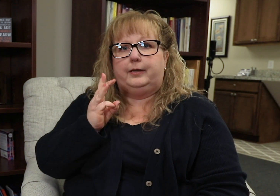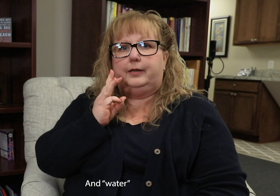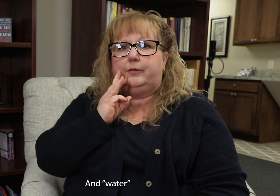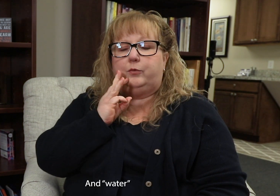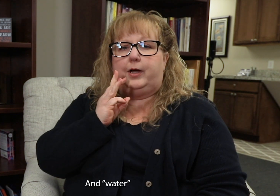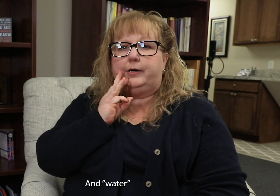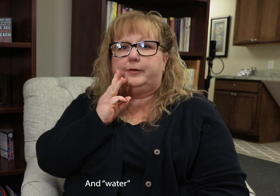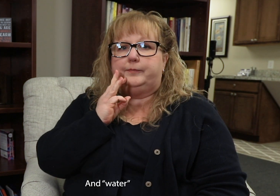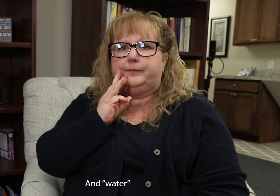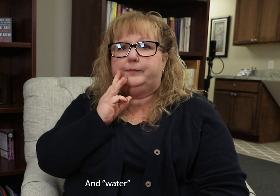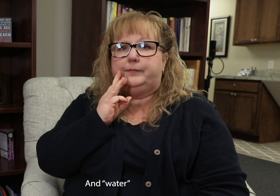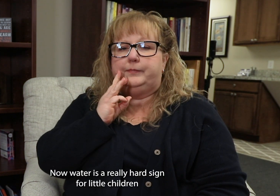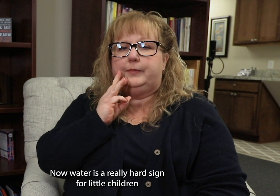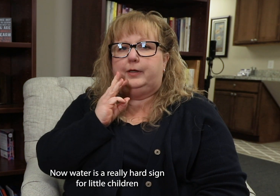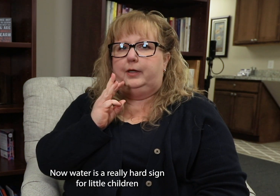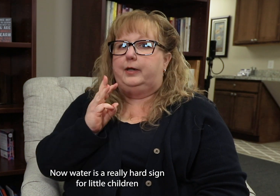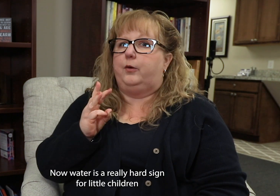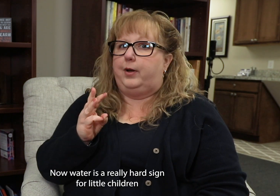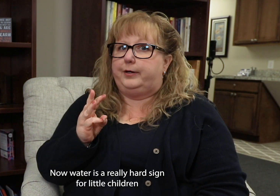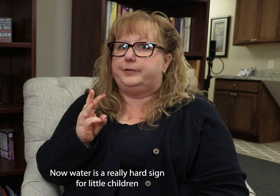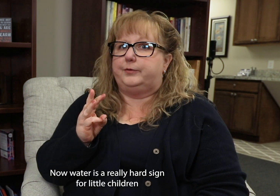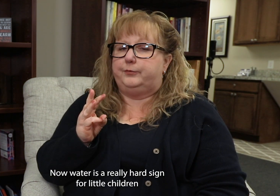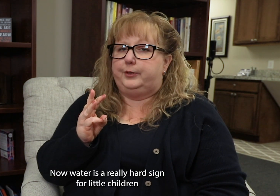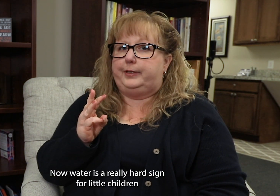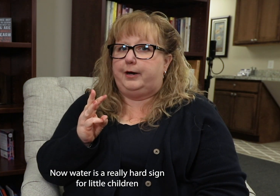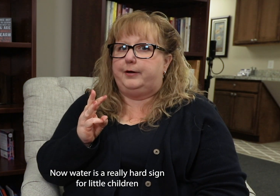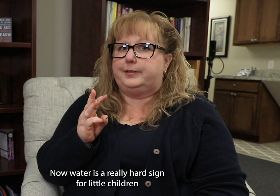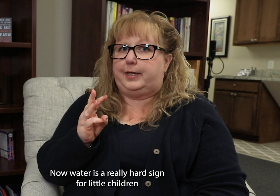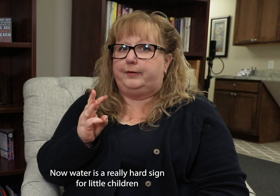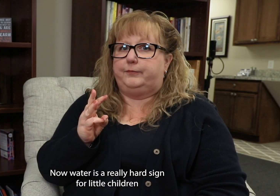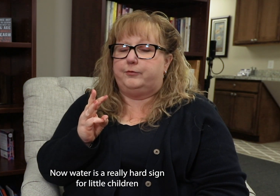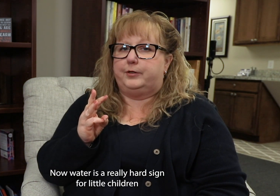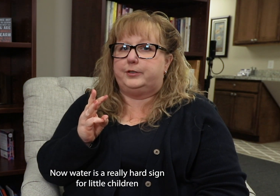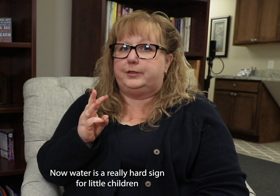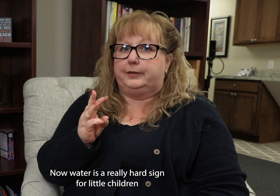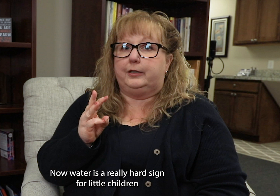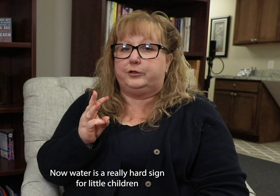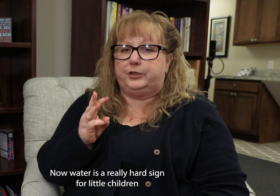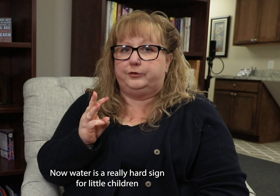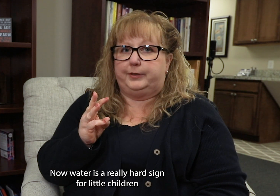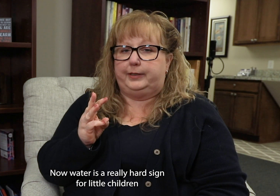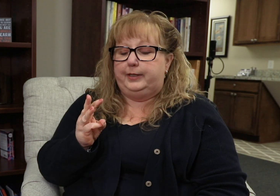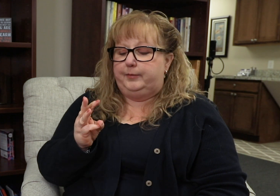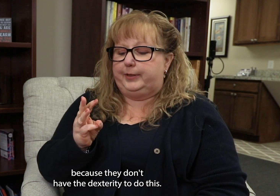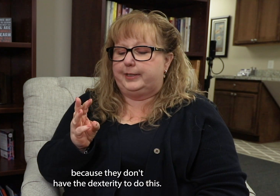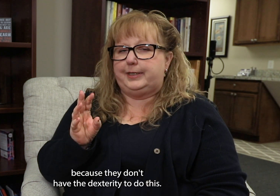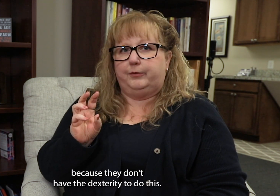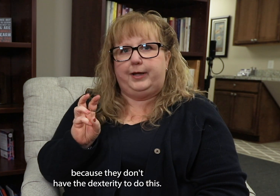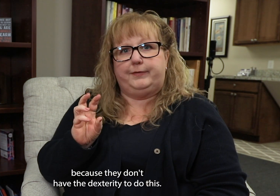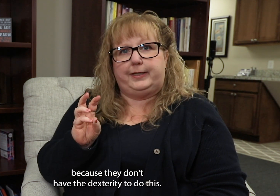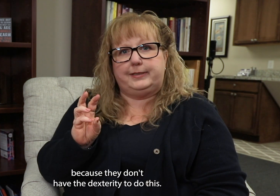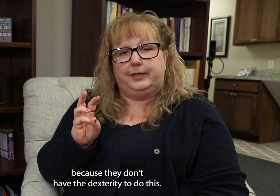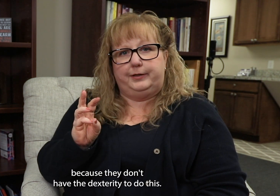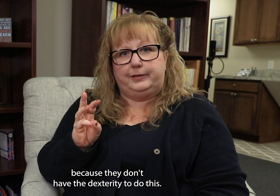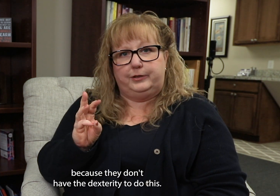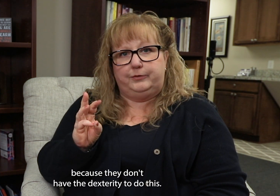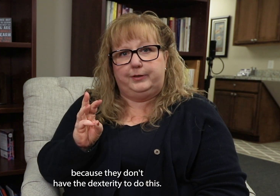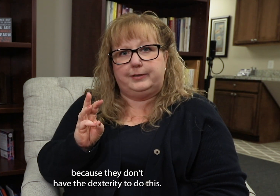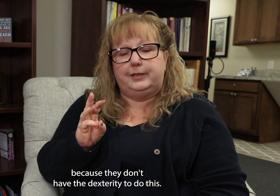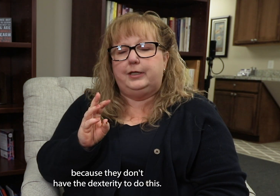and water. Now, water is a really hard sign for little children because they don't have the dexterity to do this. So